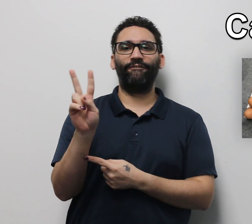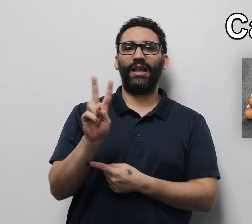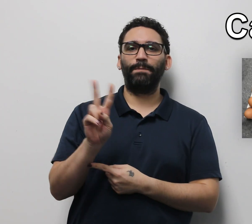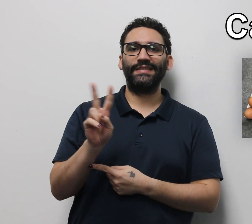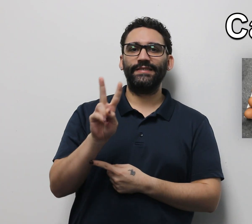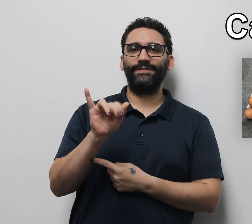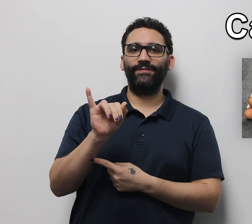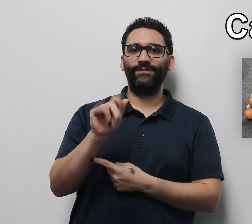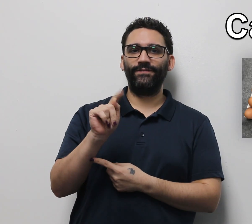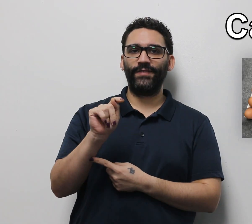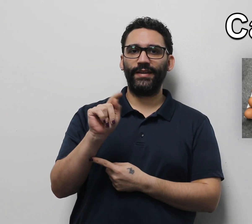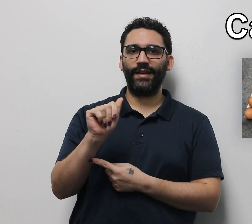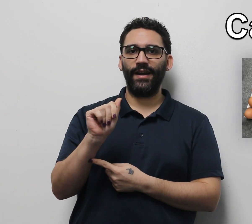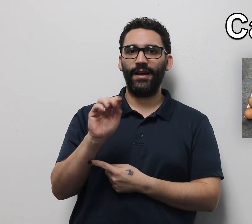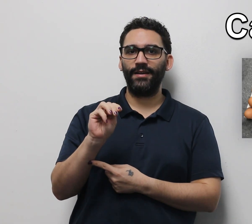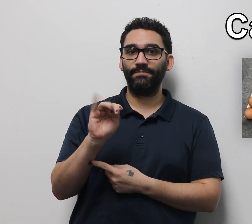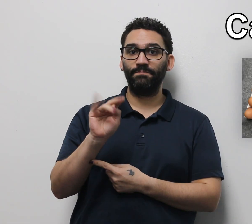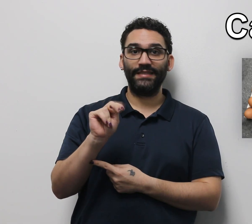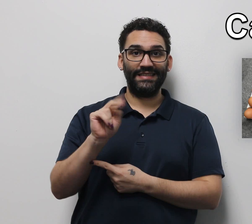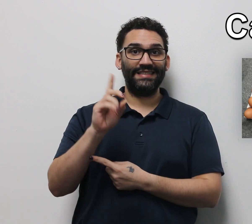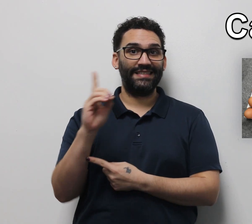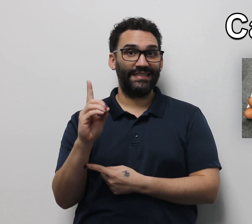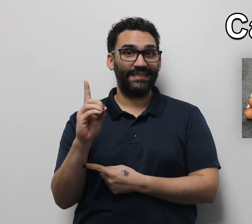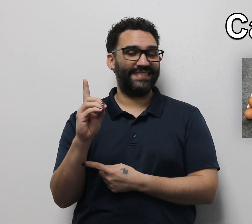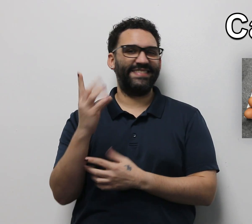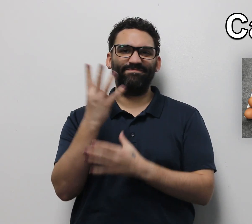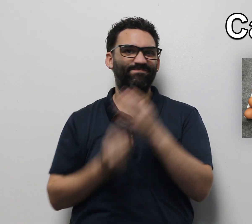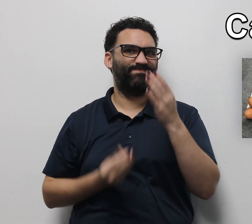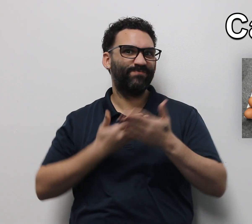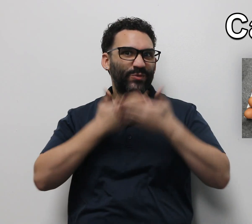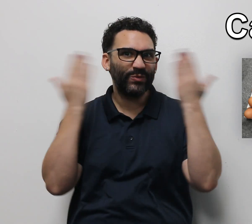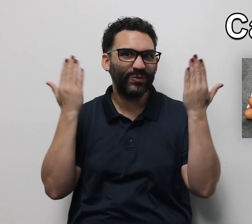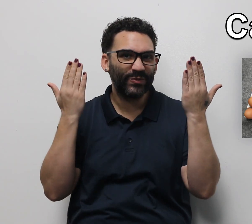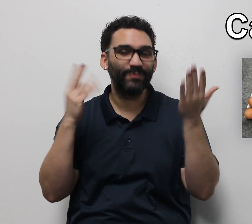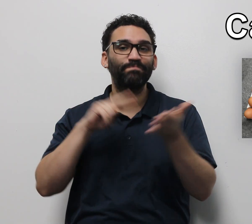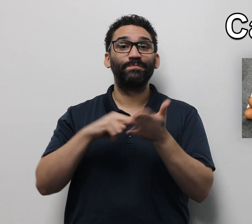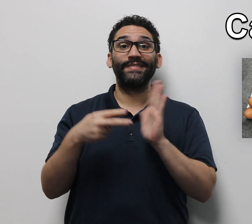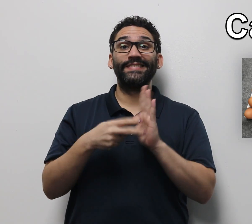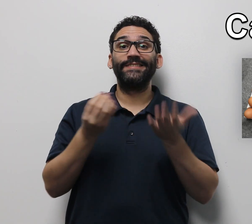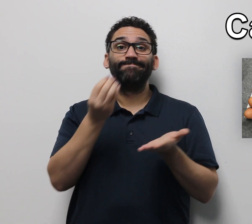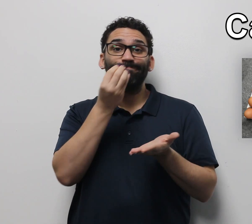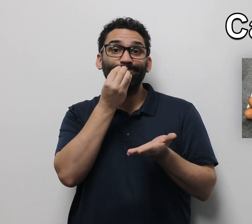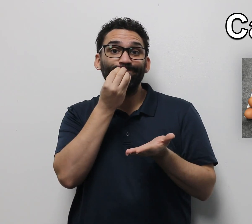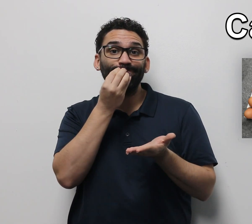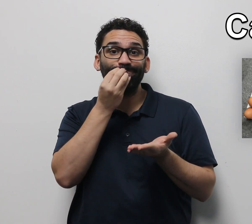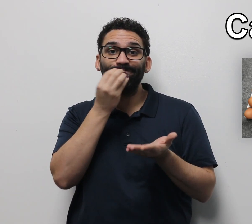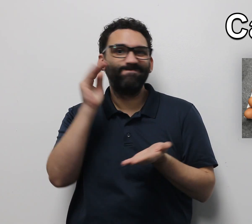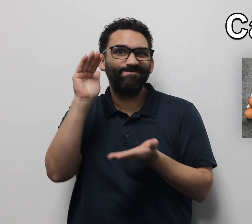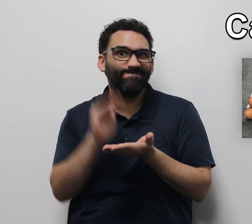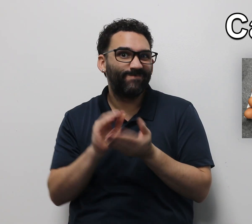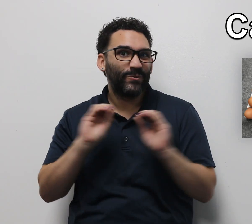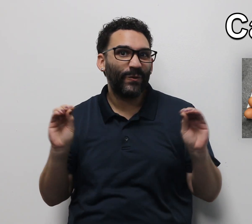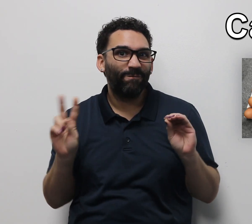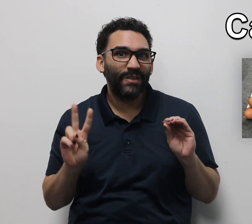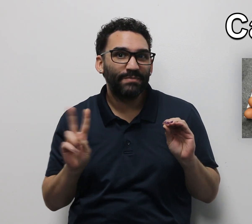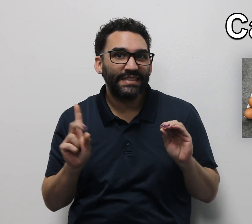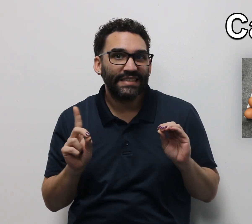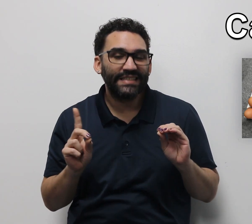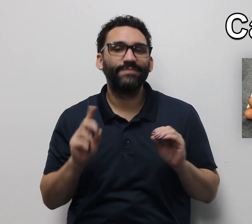Another factor to keep in mind is the drop in vitamin D. Inadequate vitamin D in nutritious food or a vitamin